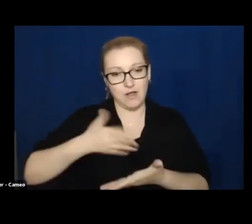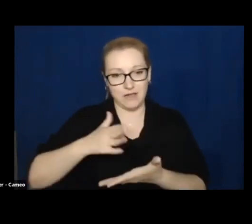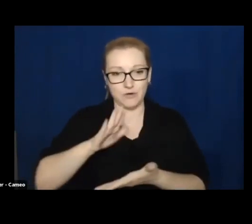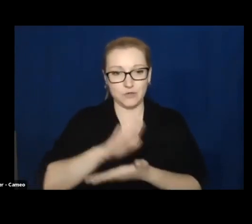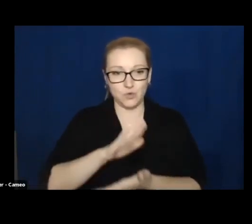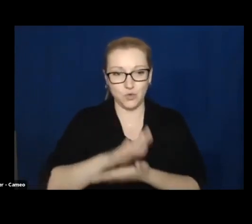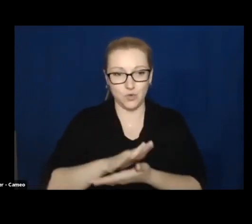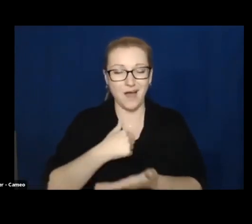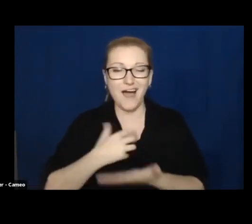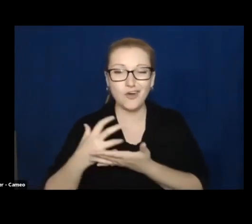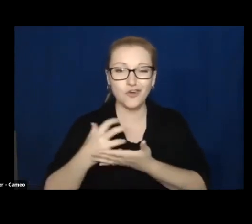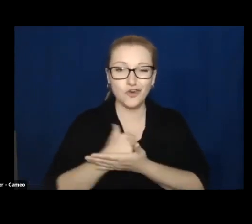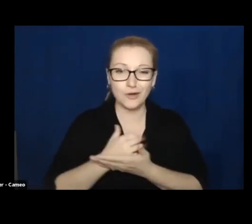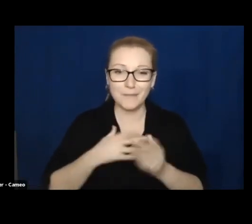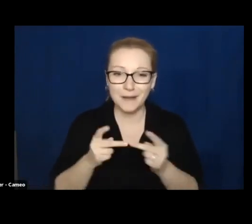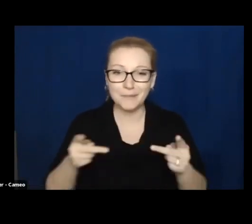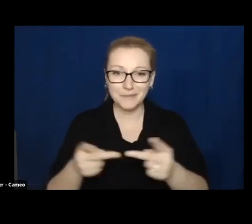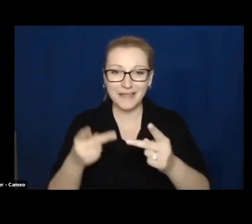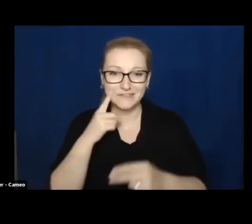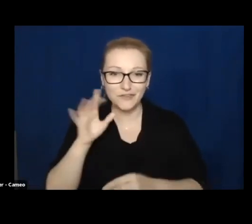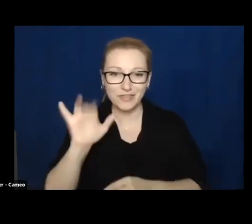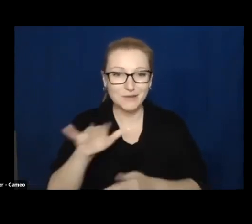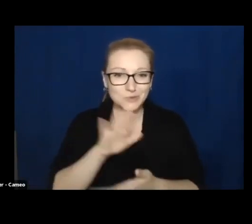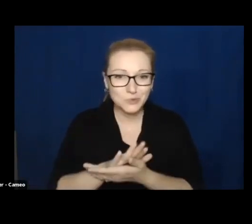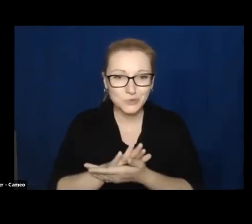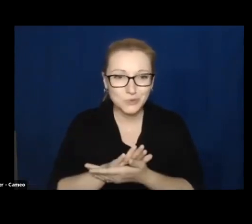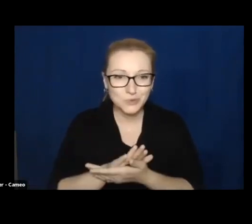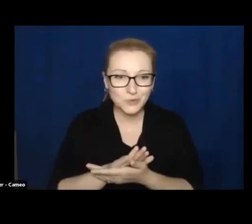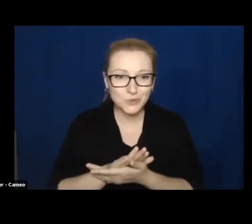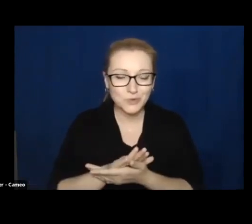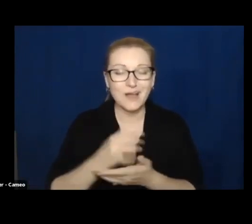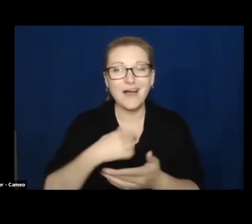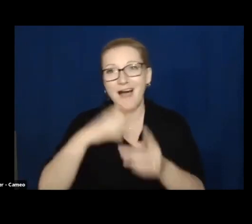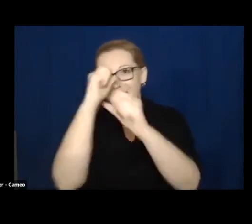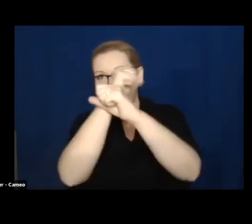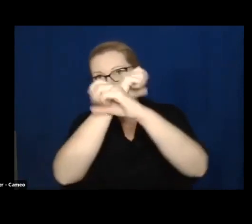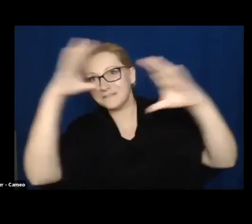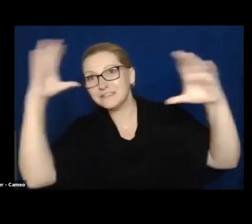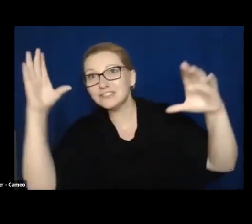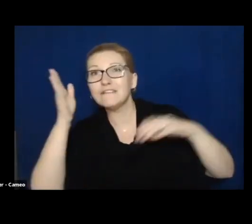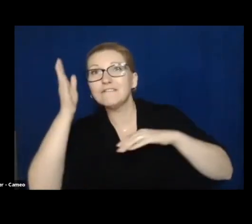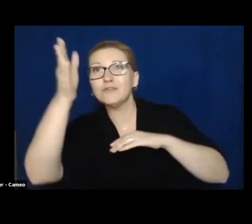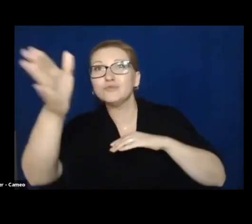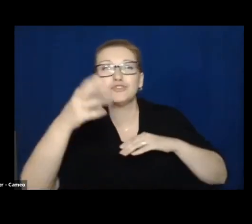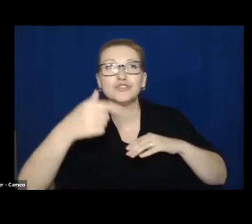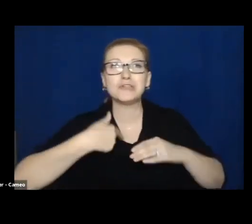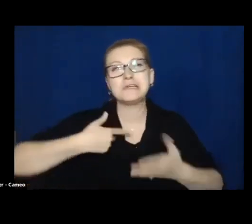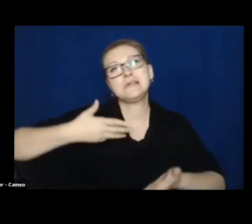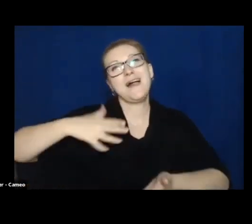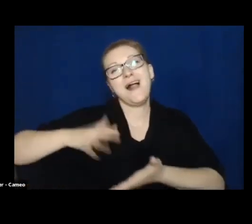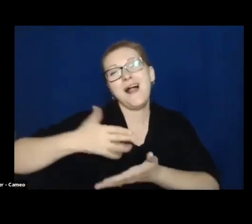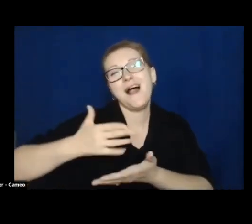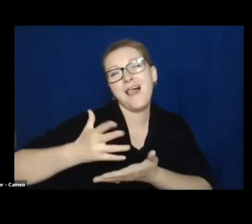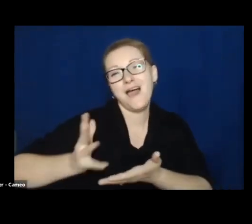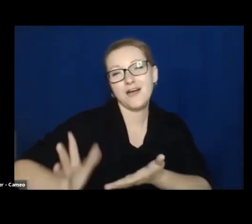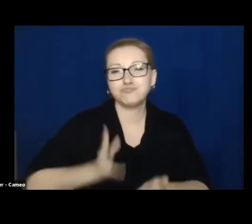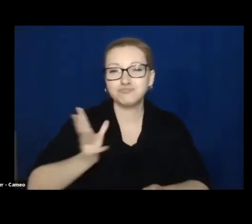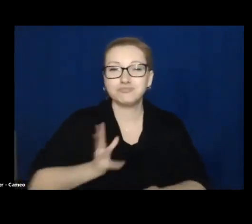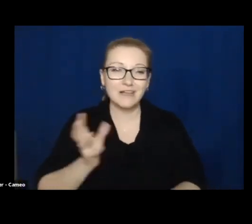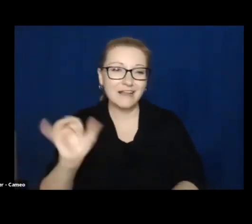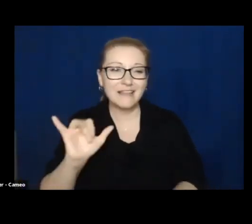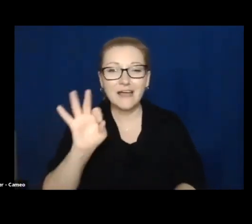counter. You know, envisioning the future version of myself cooking and creating masterpieces like a Food Network